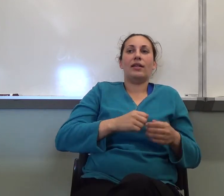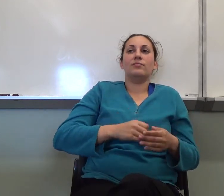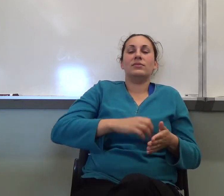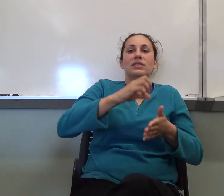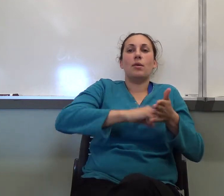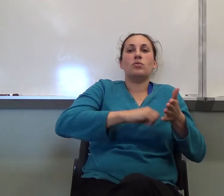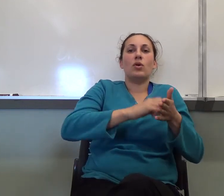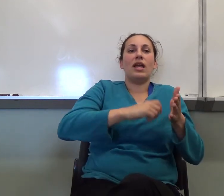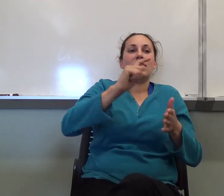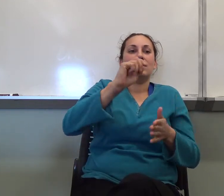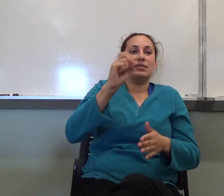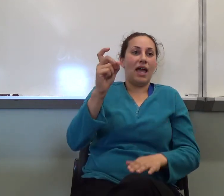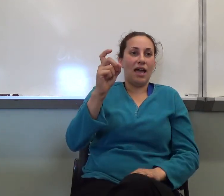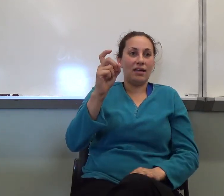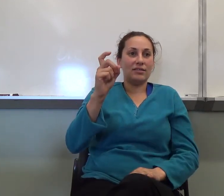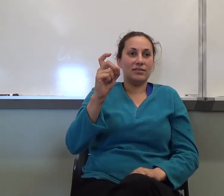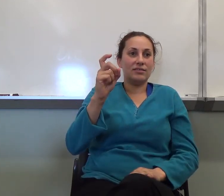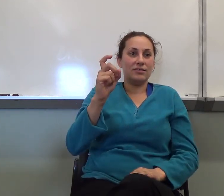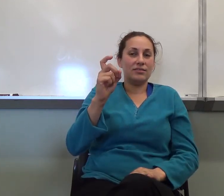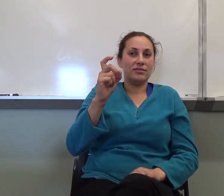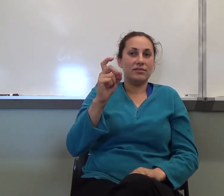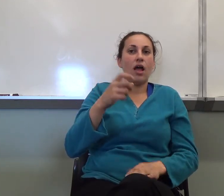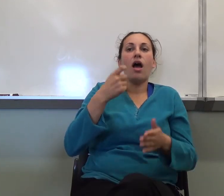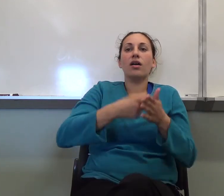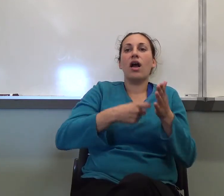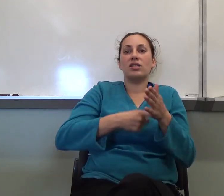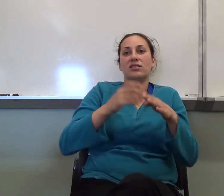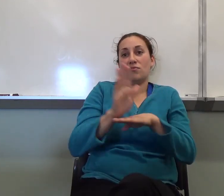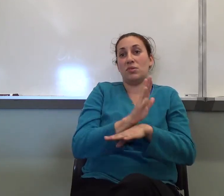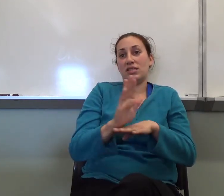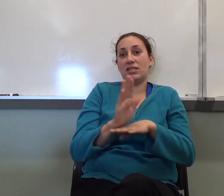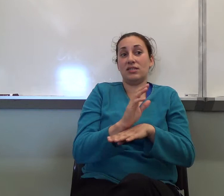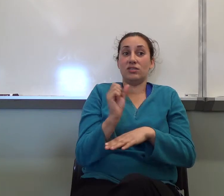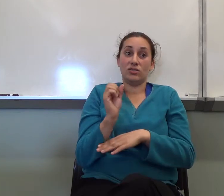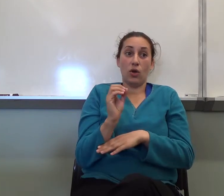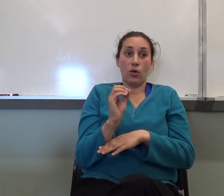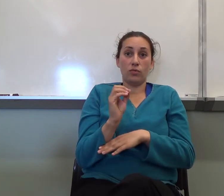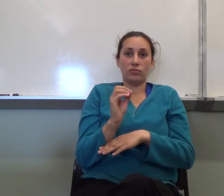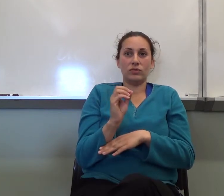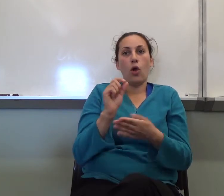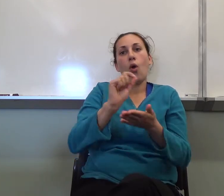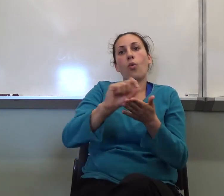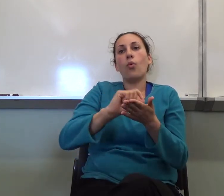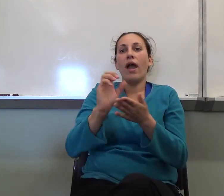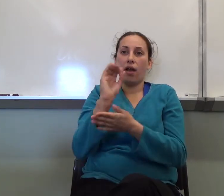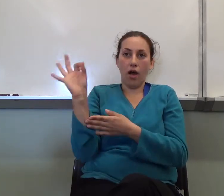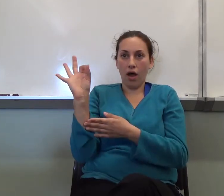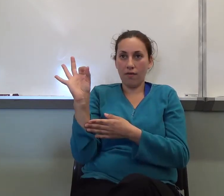a cost of doing business. So he takes that right off his taxes,